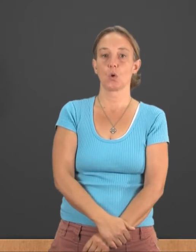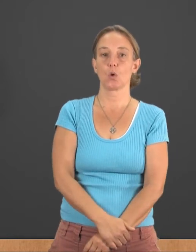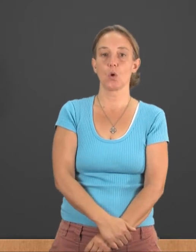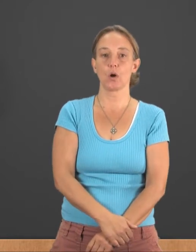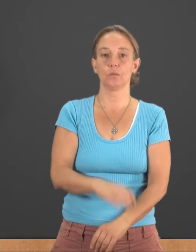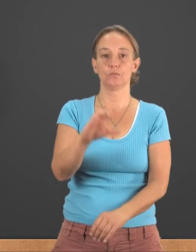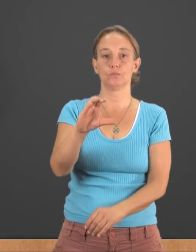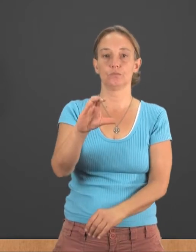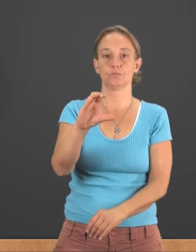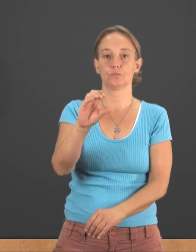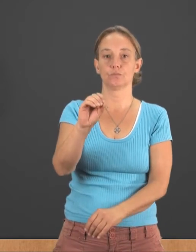Court.